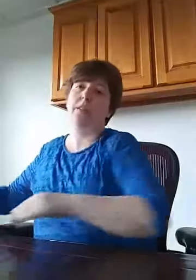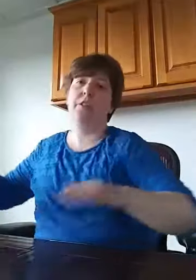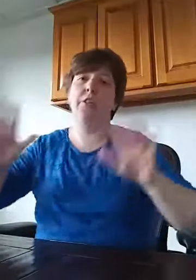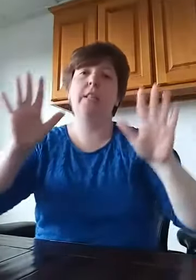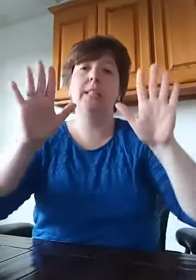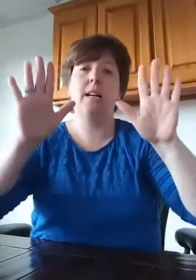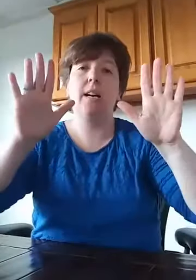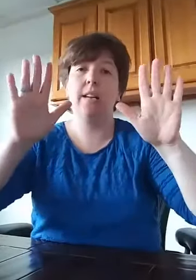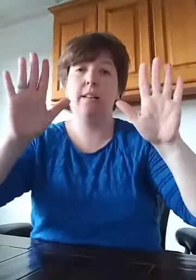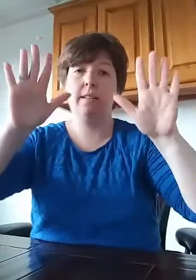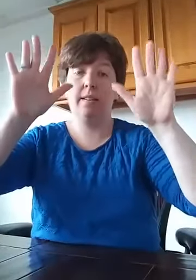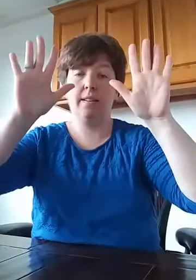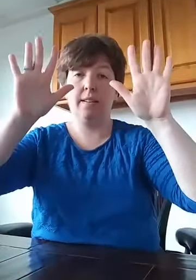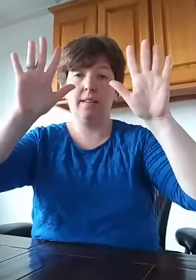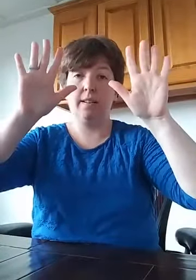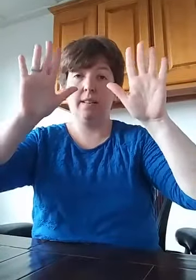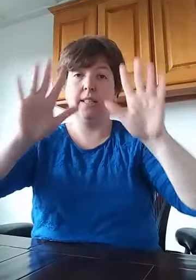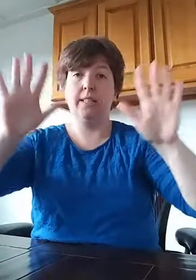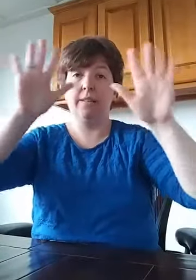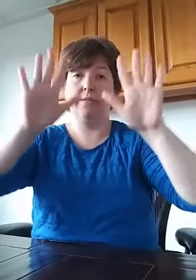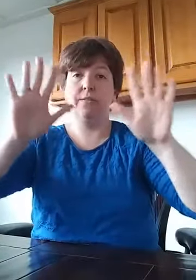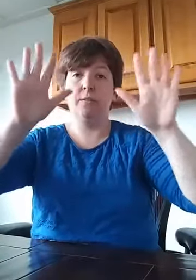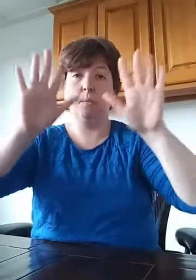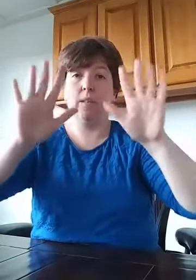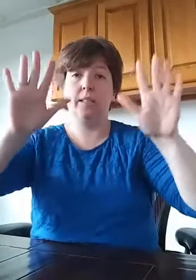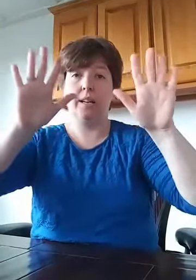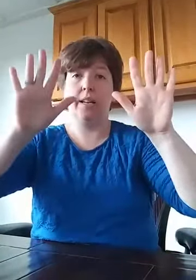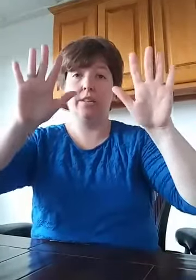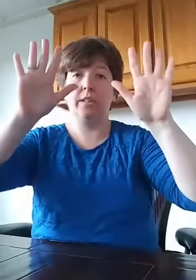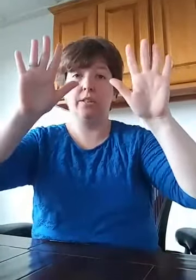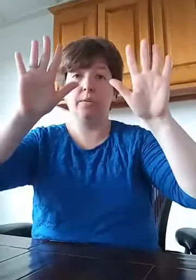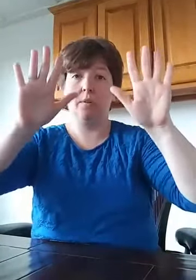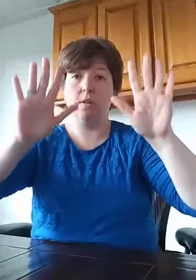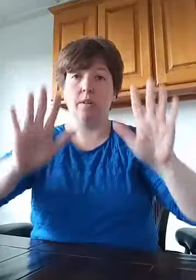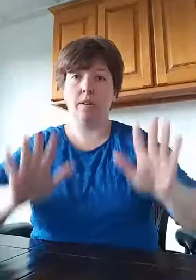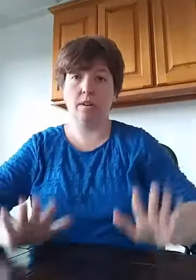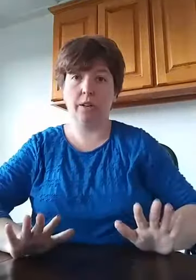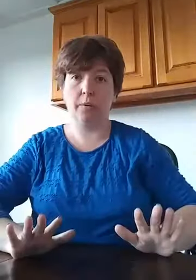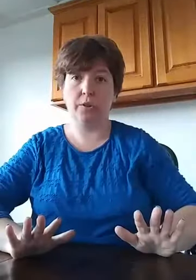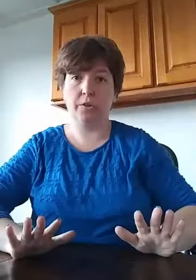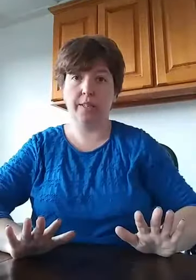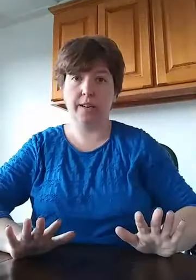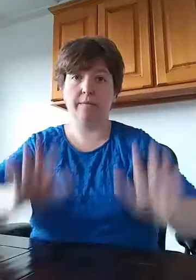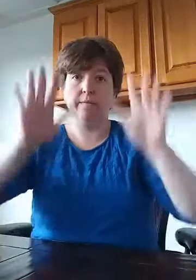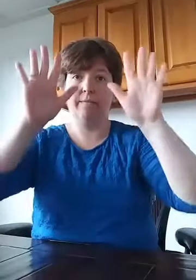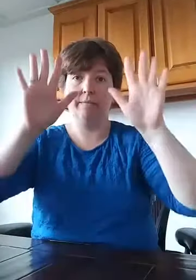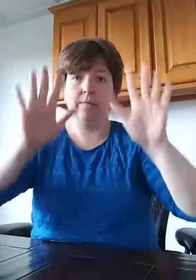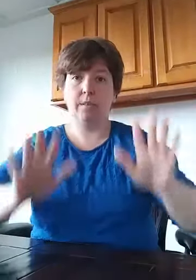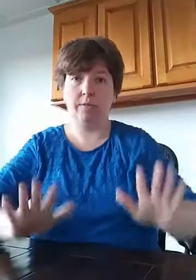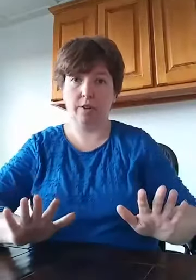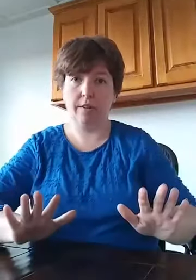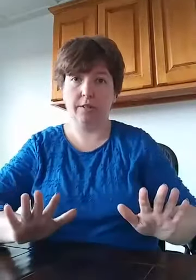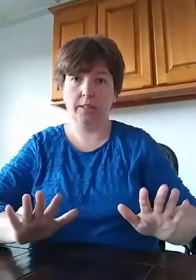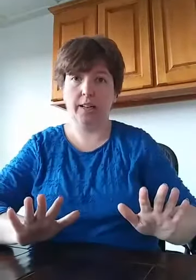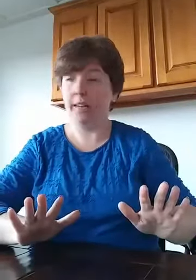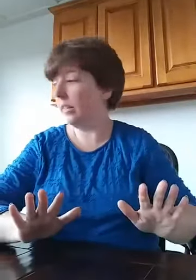then you're going to sign, instead of one Sunday, you're going to do it going straight down for every Sunday, because